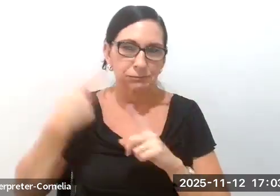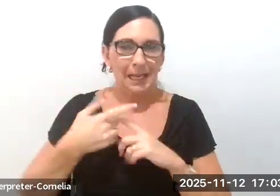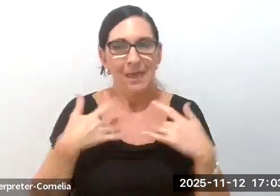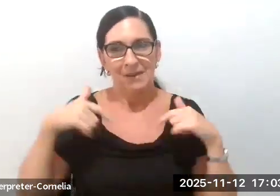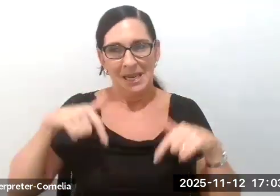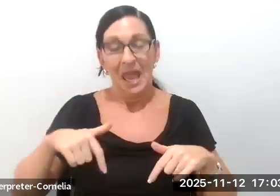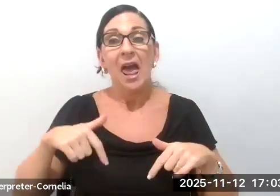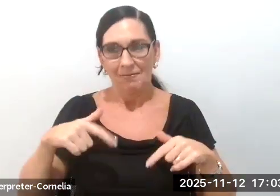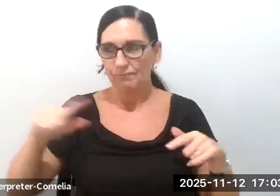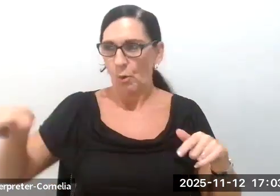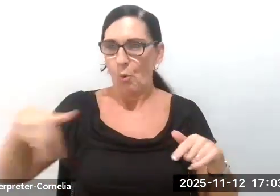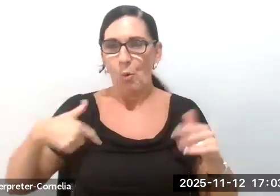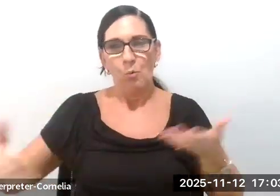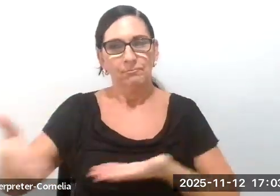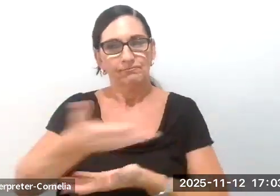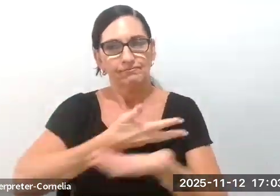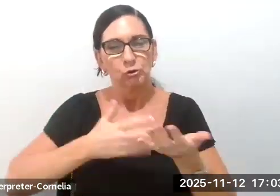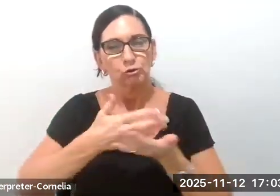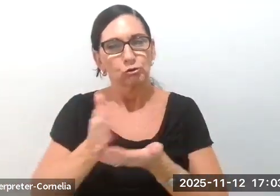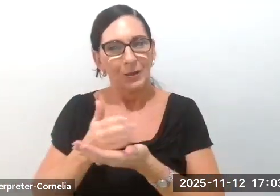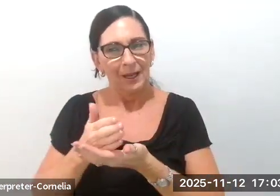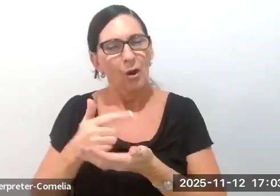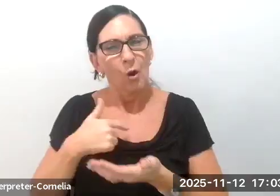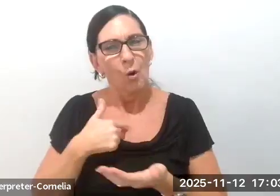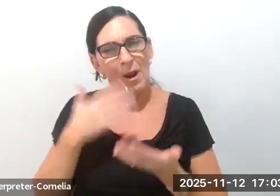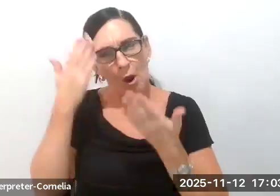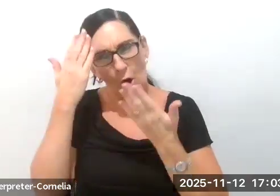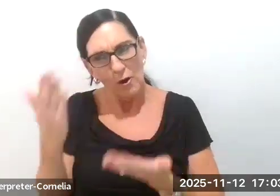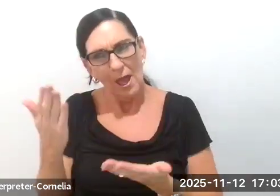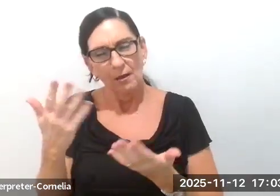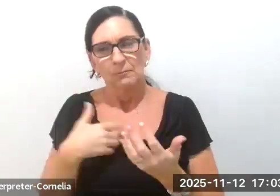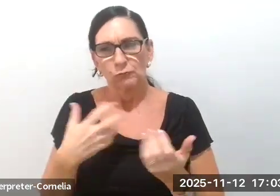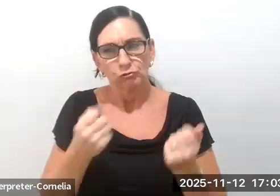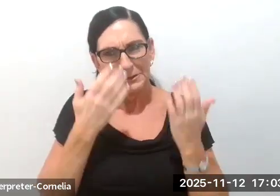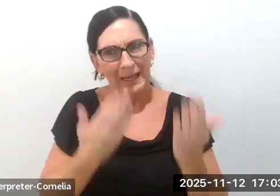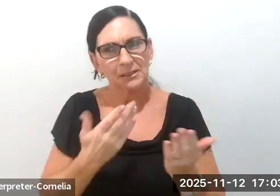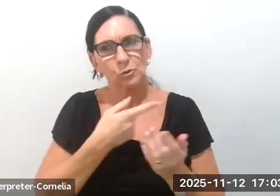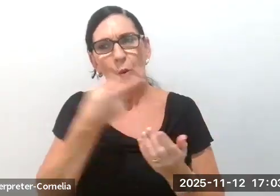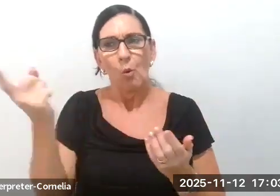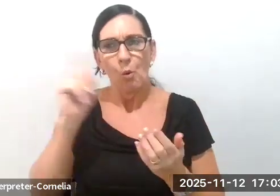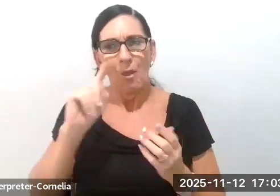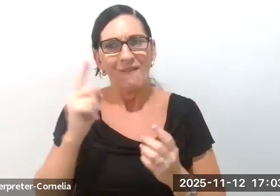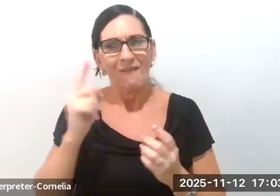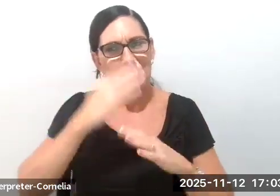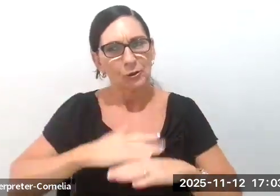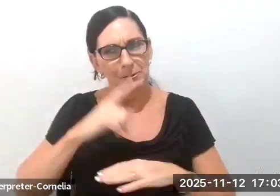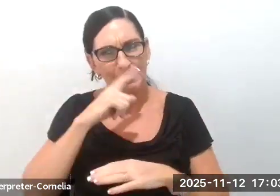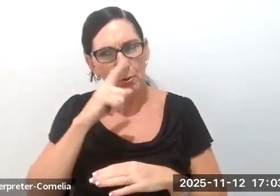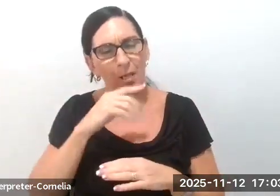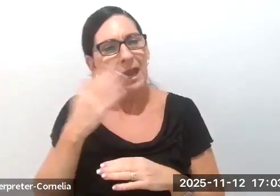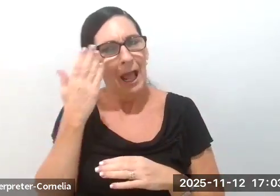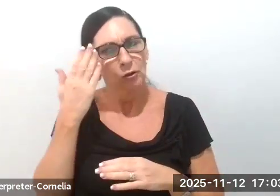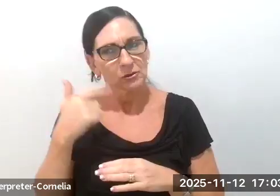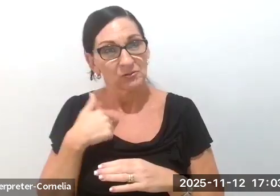land. We honour and respect all First Nations people and elders, and I want to show my respect for all First Nations